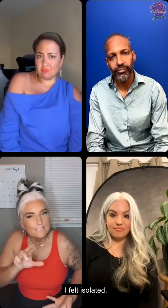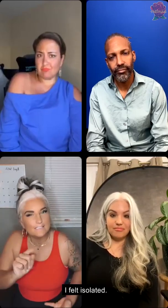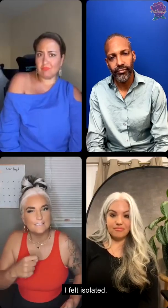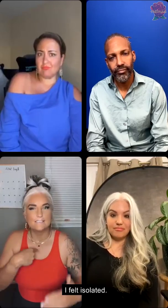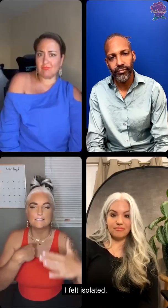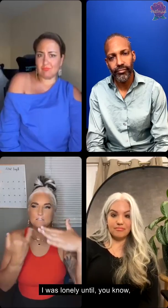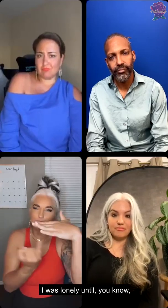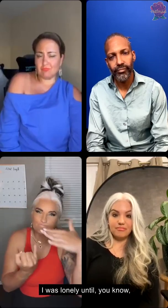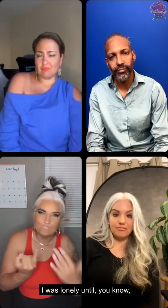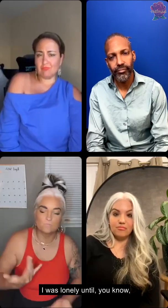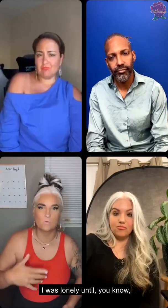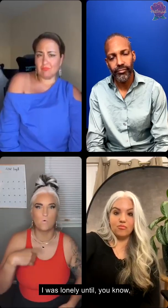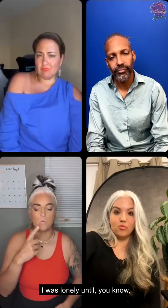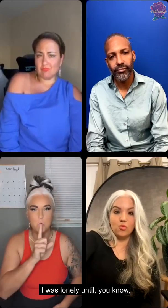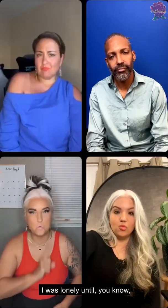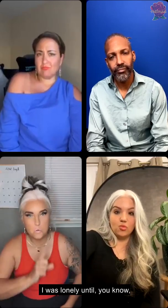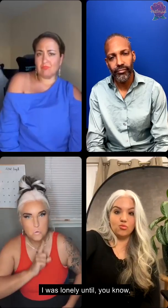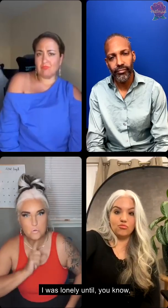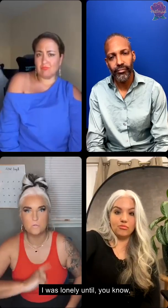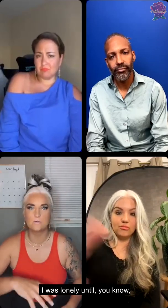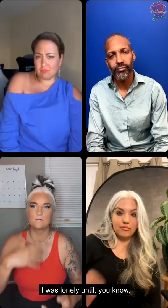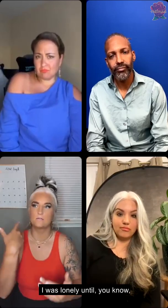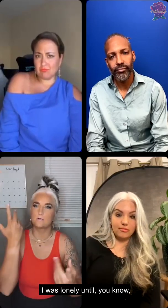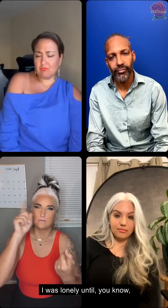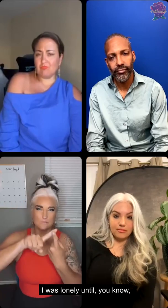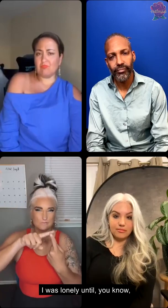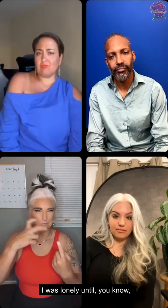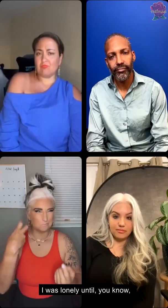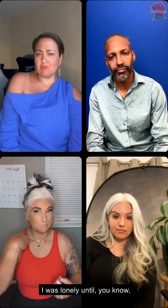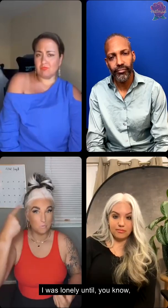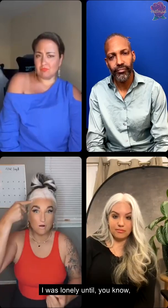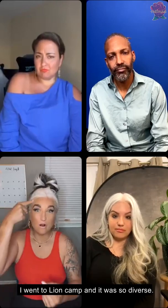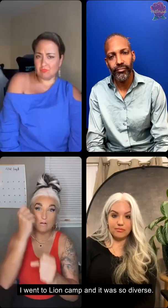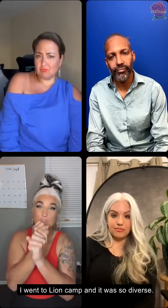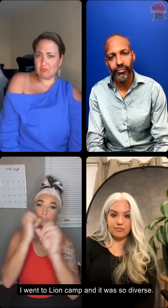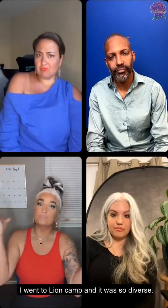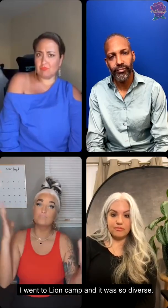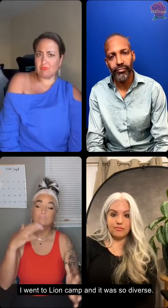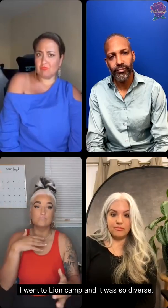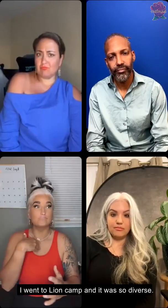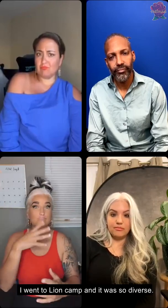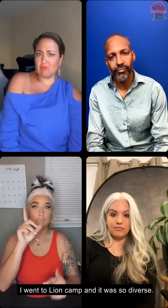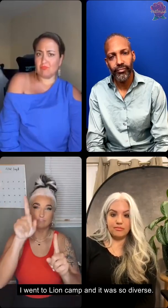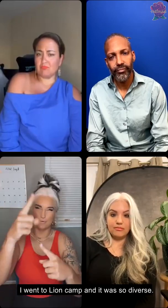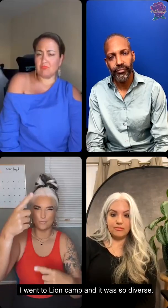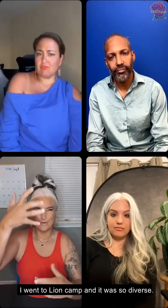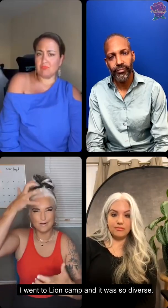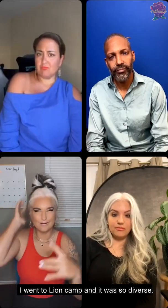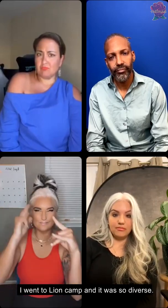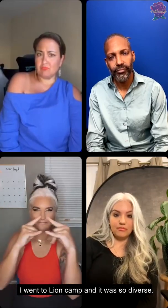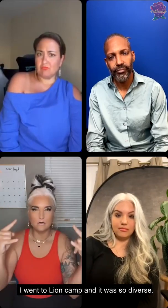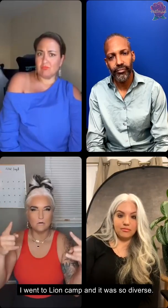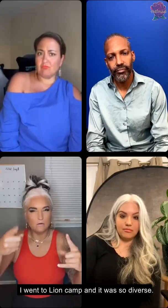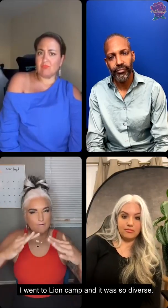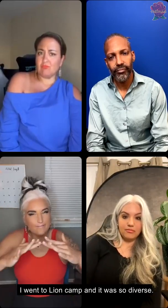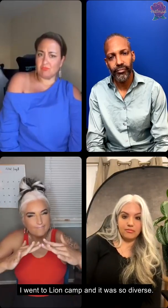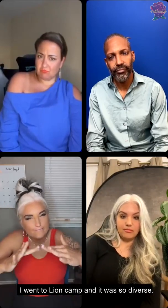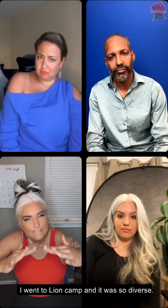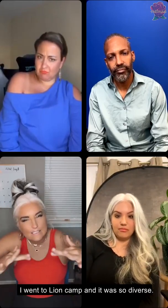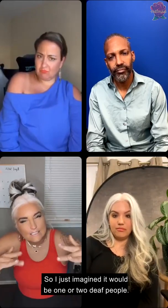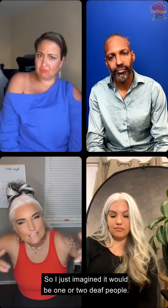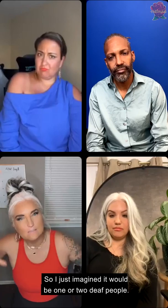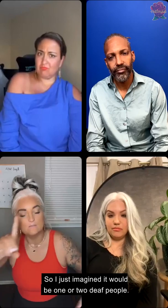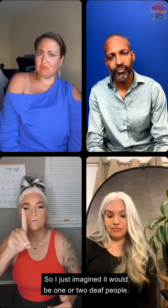I felt left out. I felt isolated. I was lonely until, I went to Lion Camp